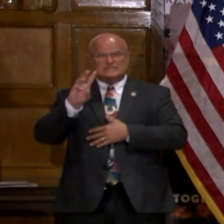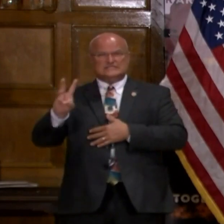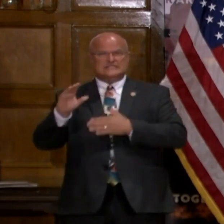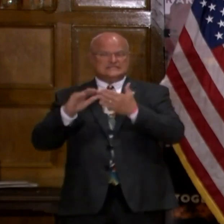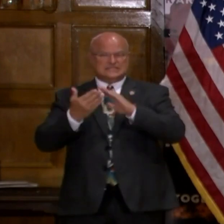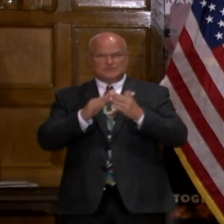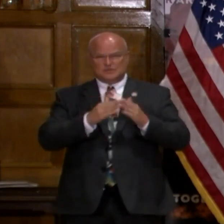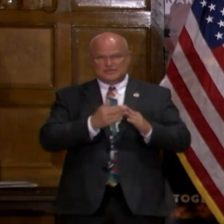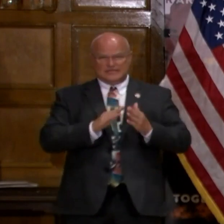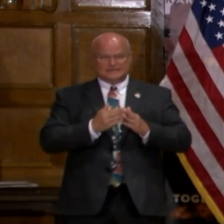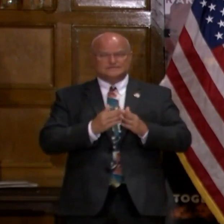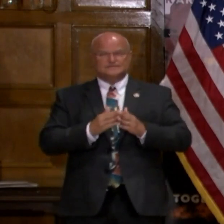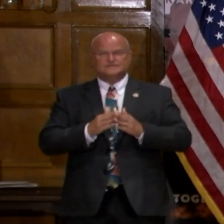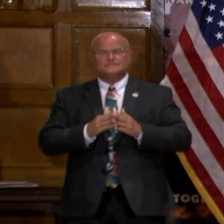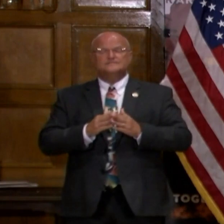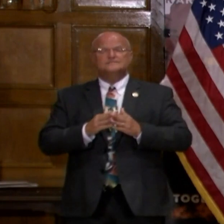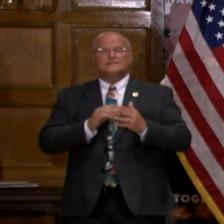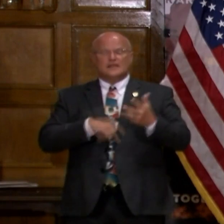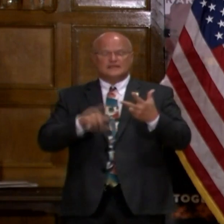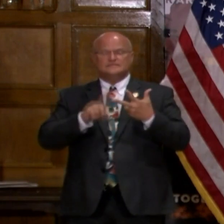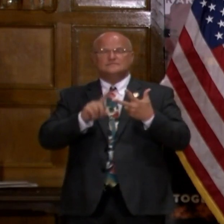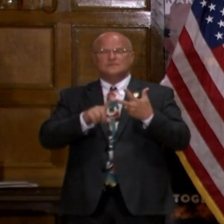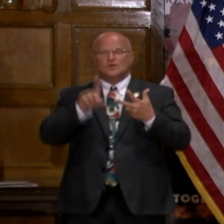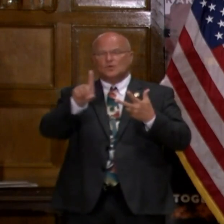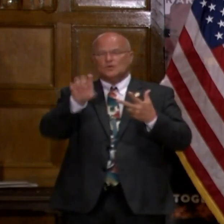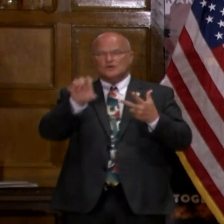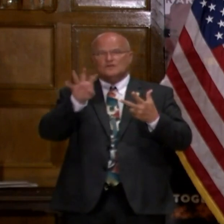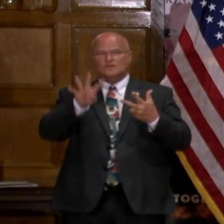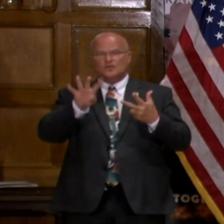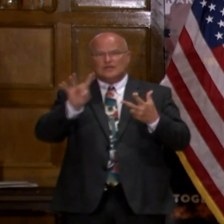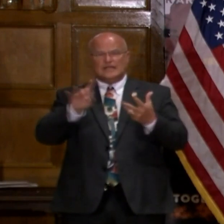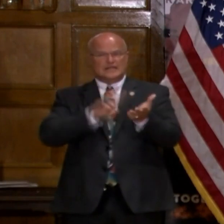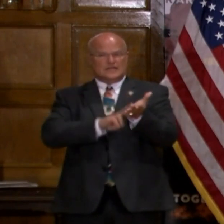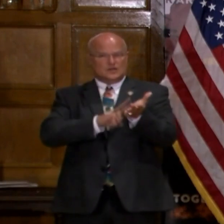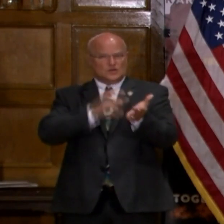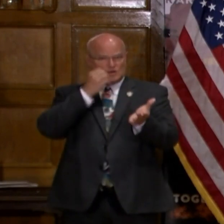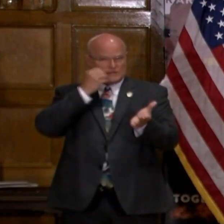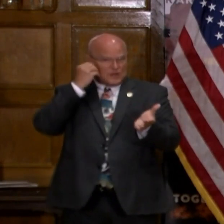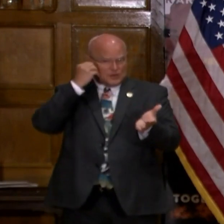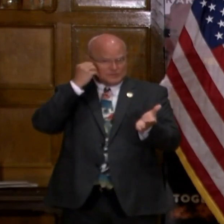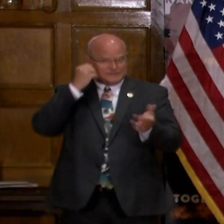6,326 in community cases, and 148 in nursing homes.